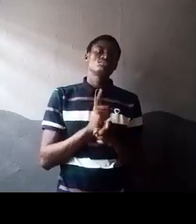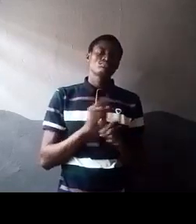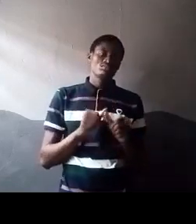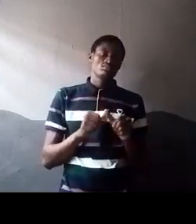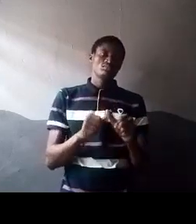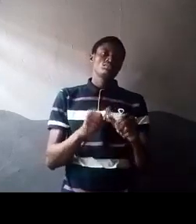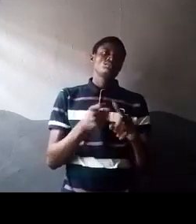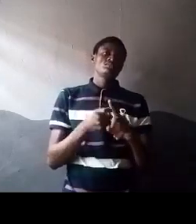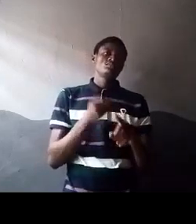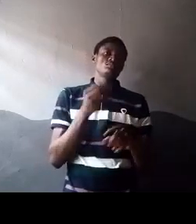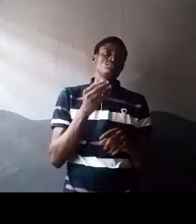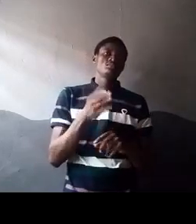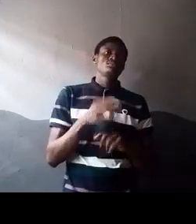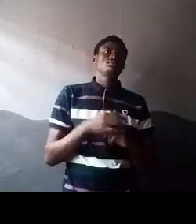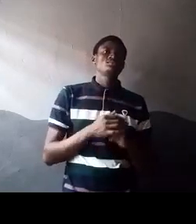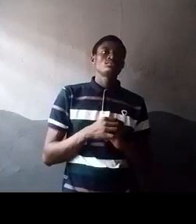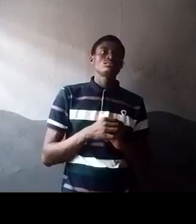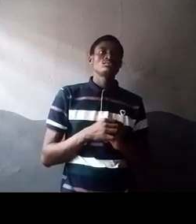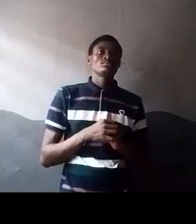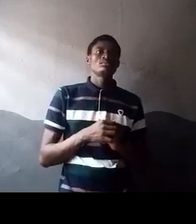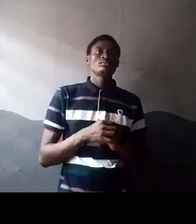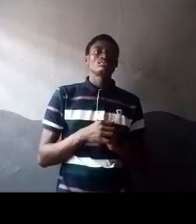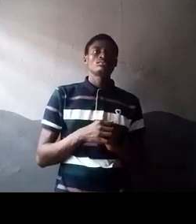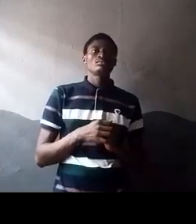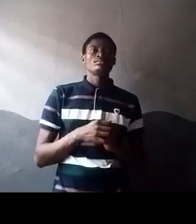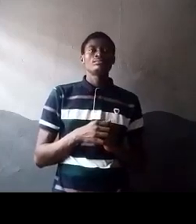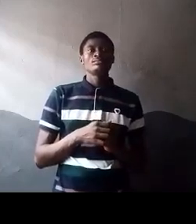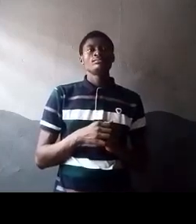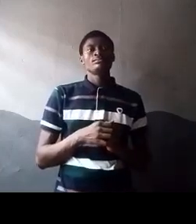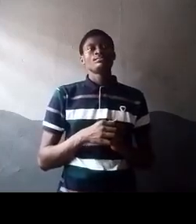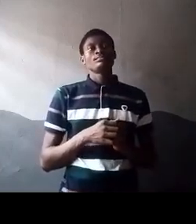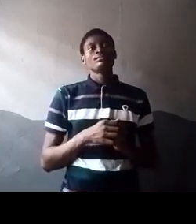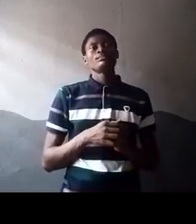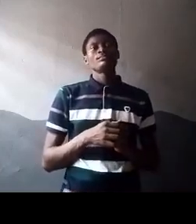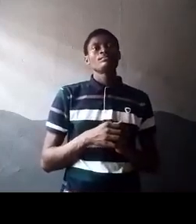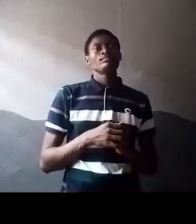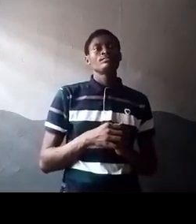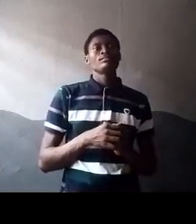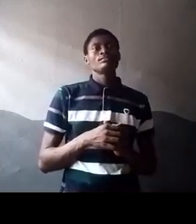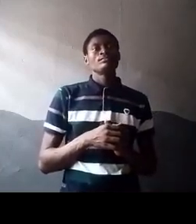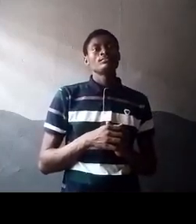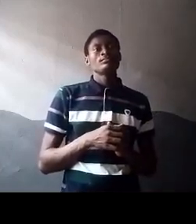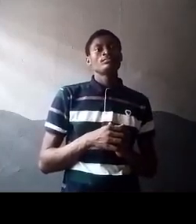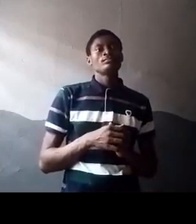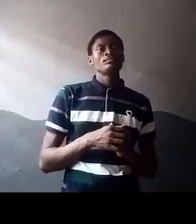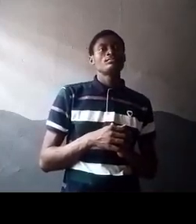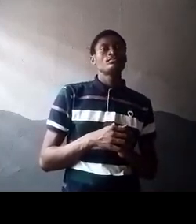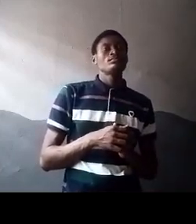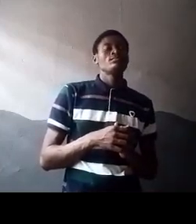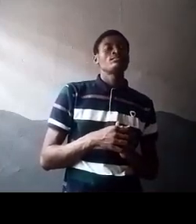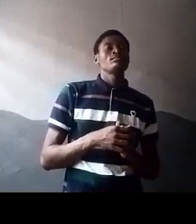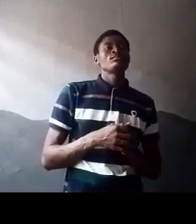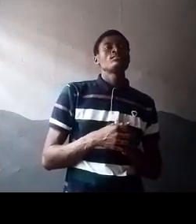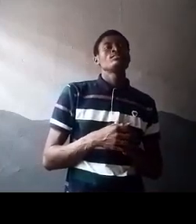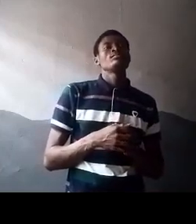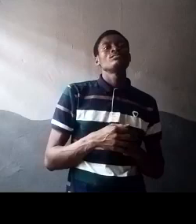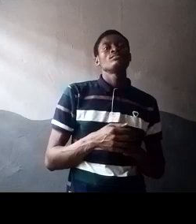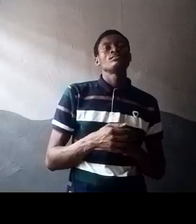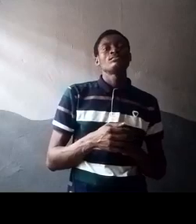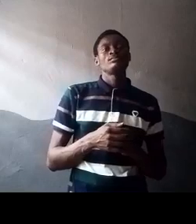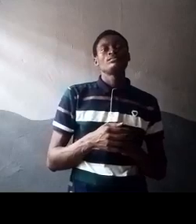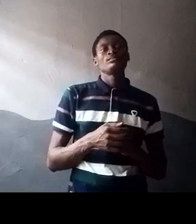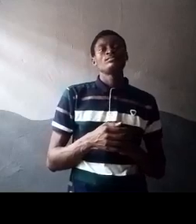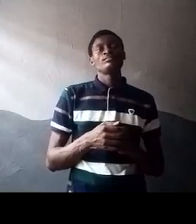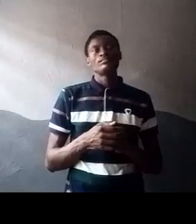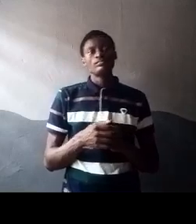right. So we'll look at the ones in the chat there before we go to the ones in Q&A. Yeah. That's fine. Okay, please. All right. So the next question in the